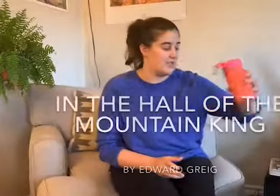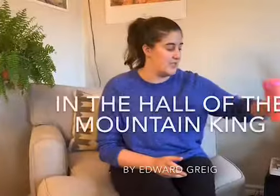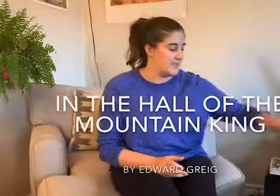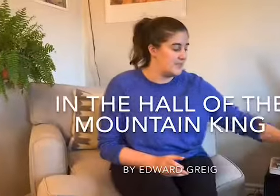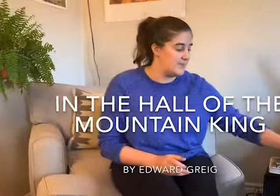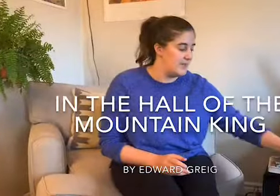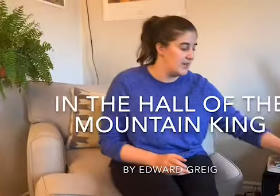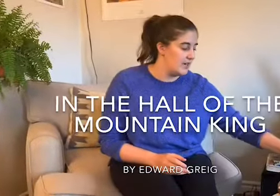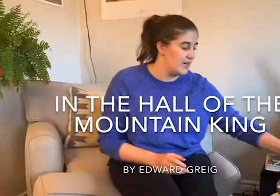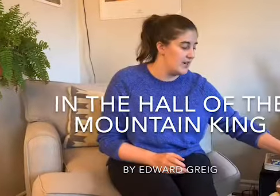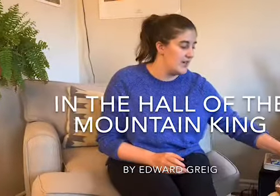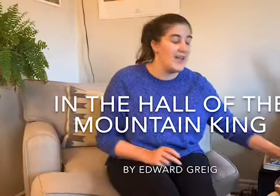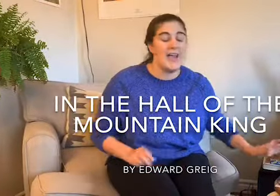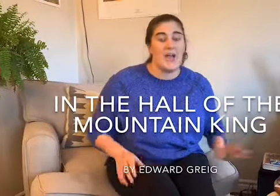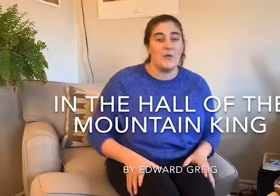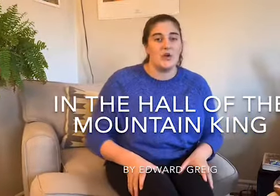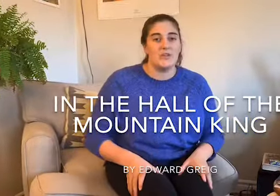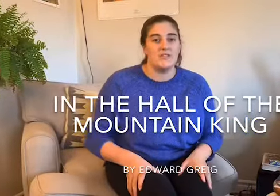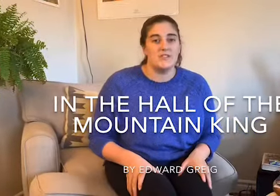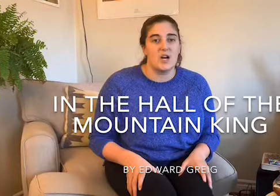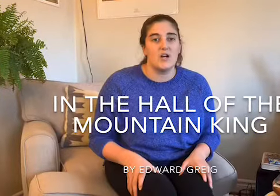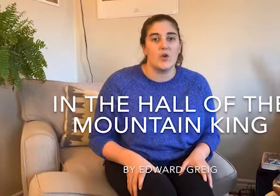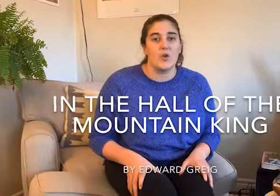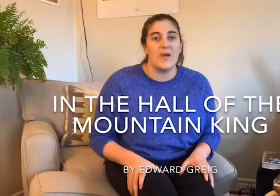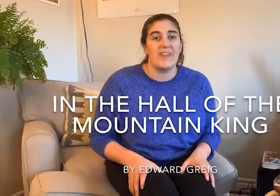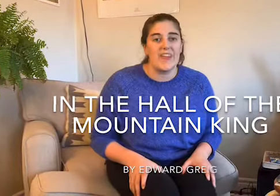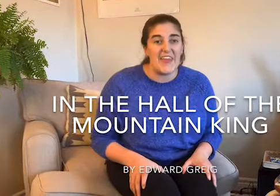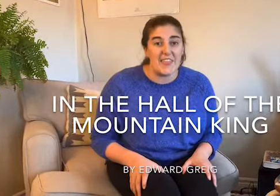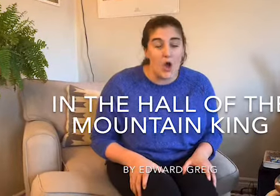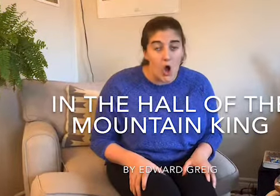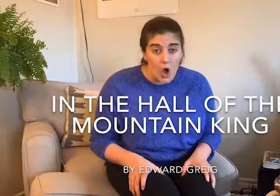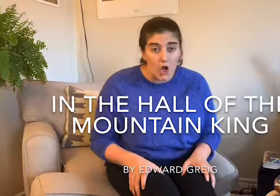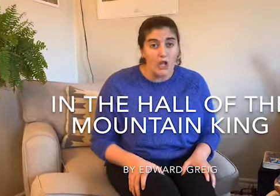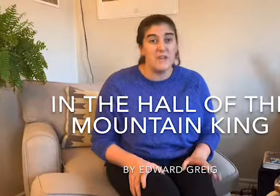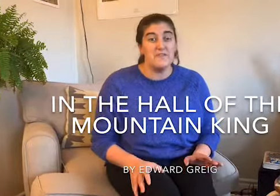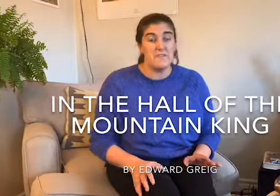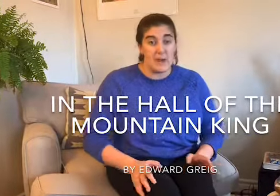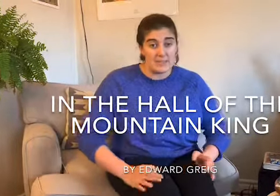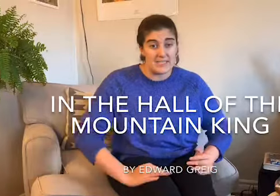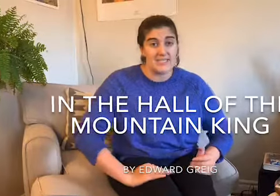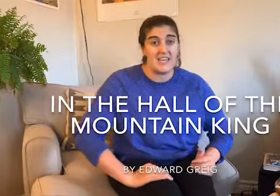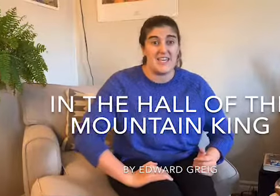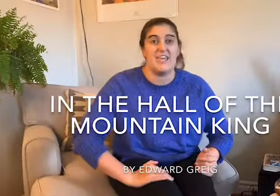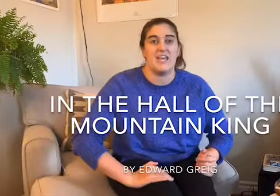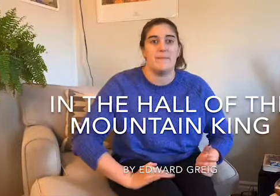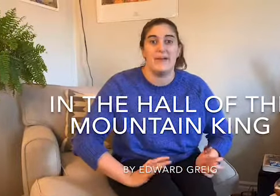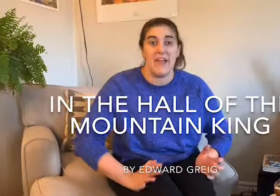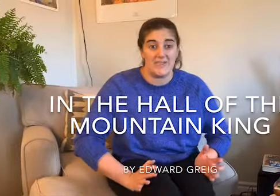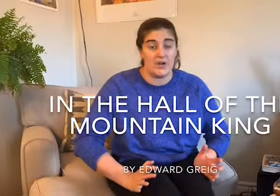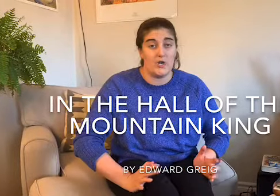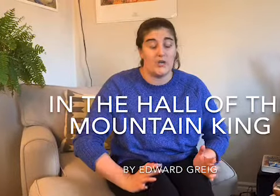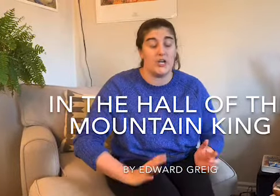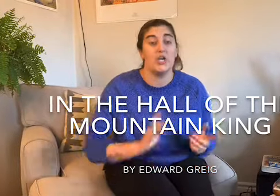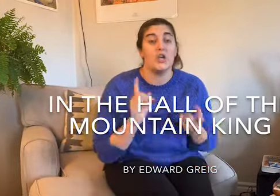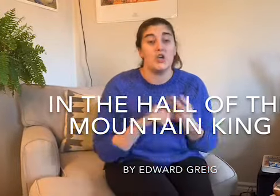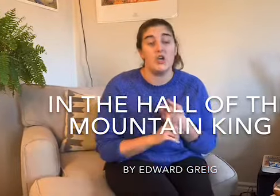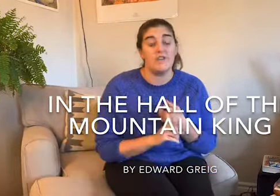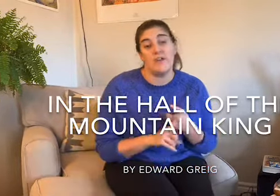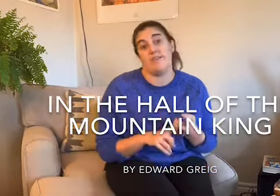trusty speaker here. We're going to start with In the Hall of the Mountain King by Edvard Grieg. You can find this